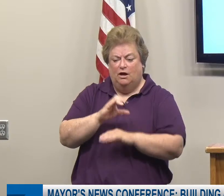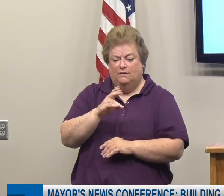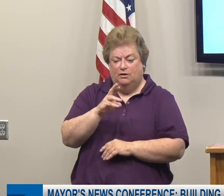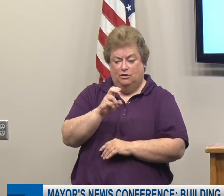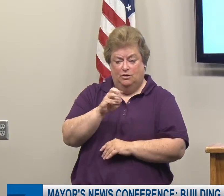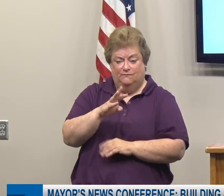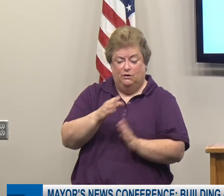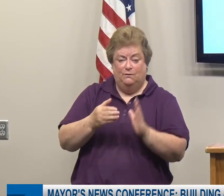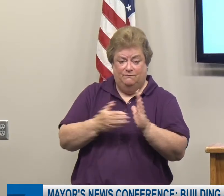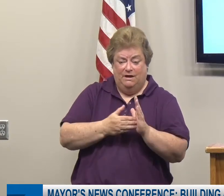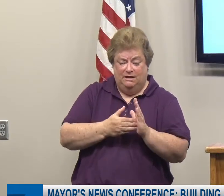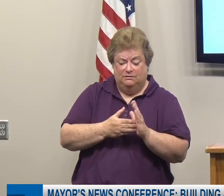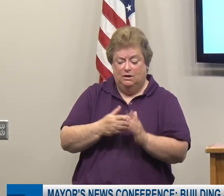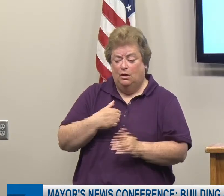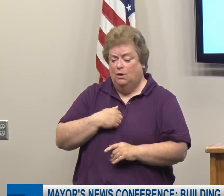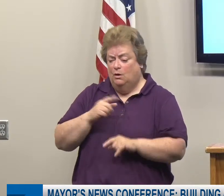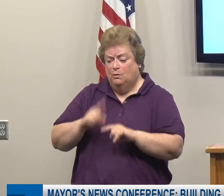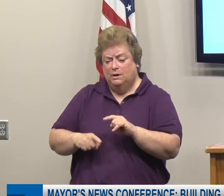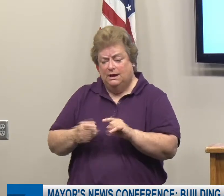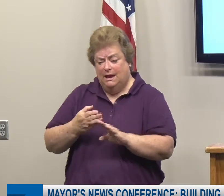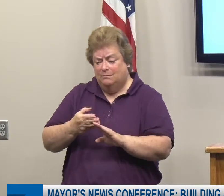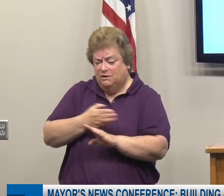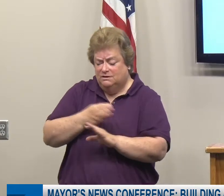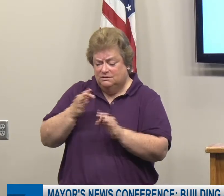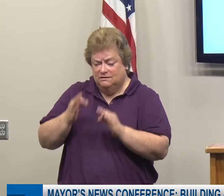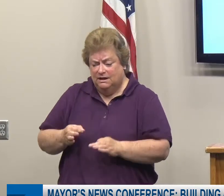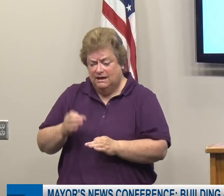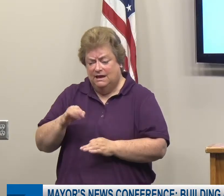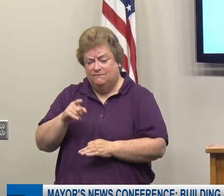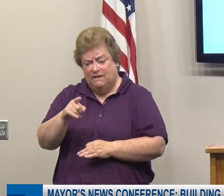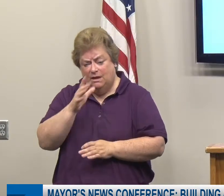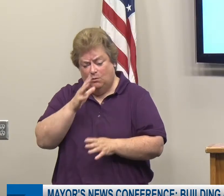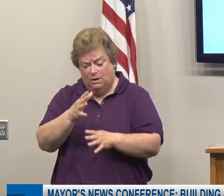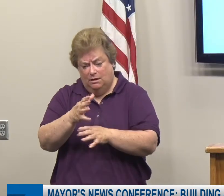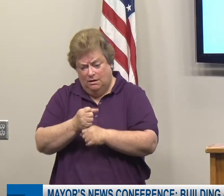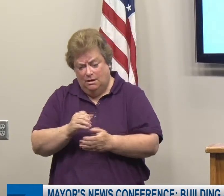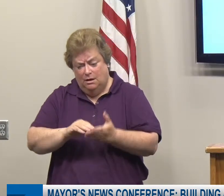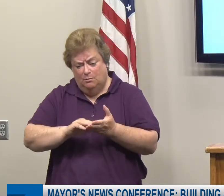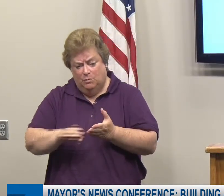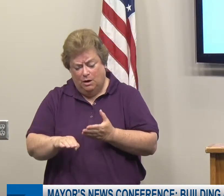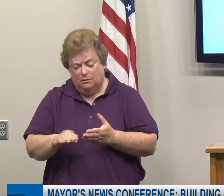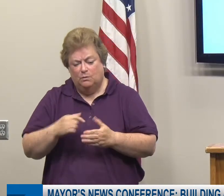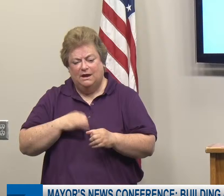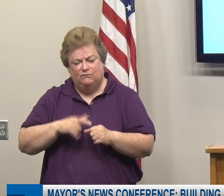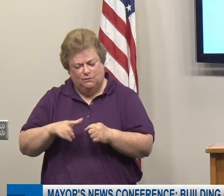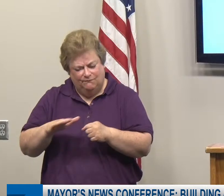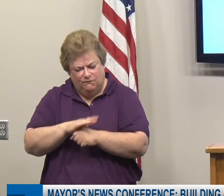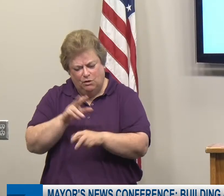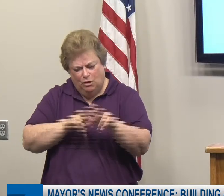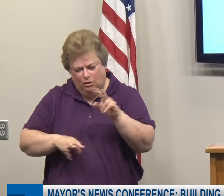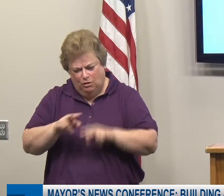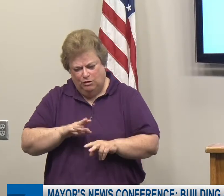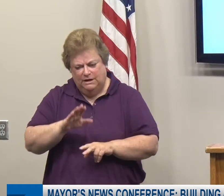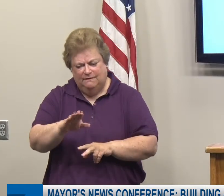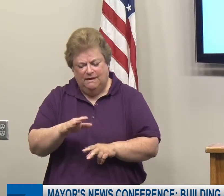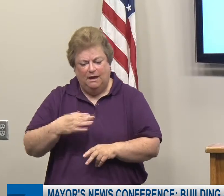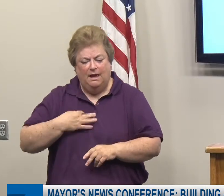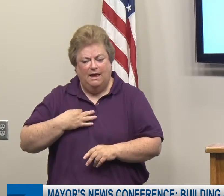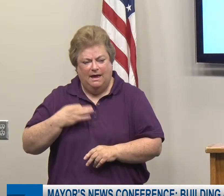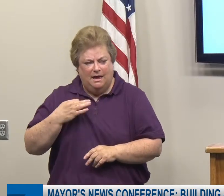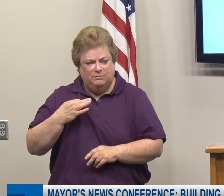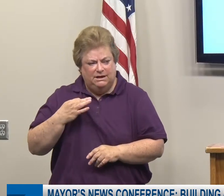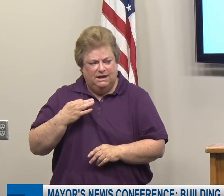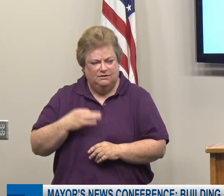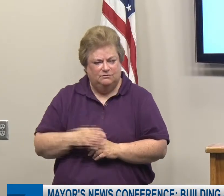While we generally cannot predetermine whether a person merits a pardon or not without taking a full look at their application, I will say